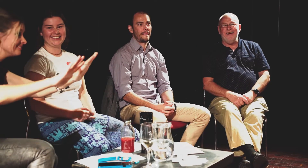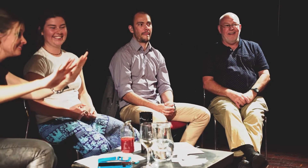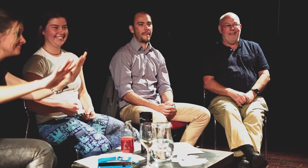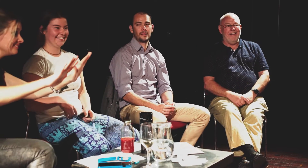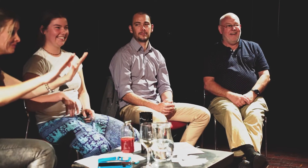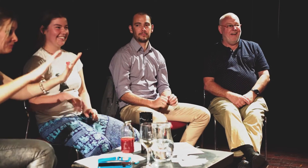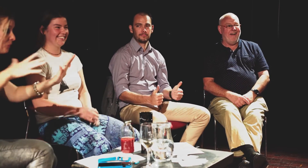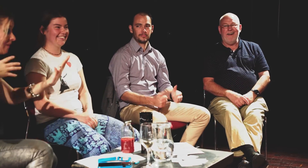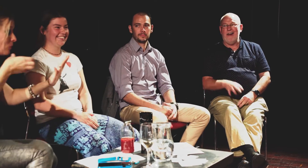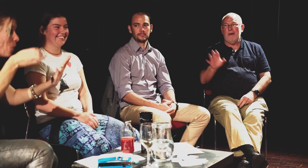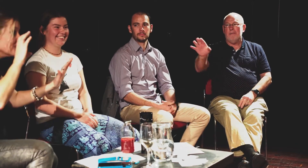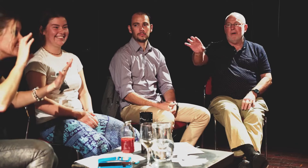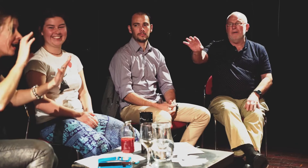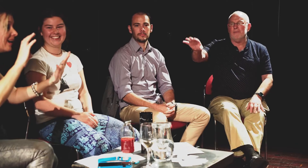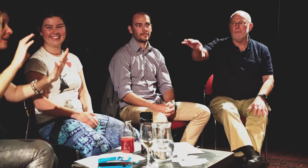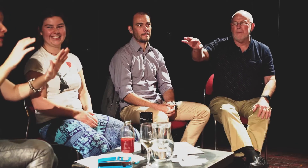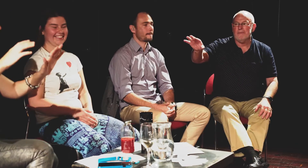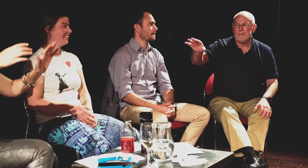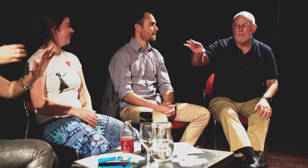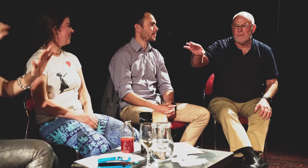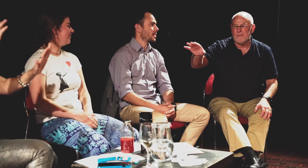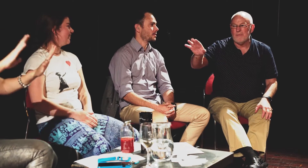Actually, are all our interpreters following us okay? Do you guys need to have a drink?